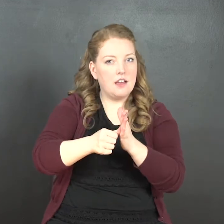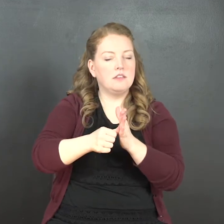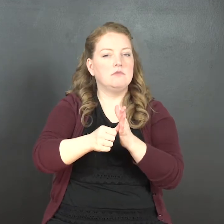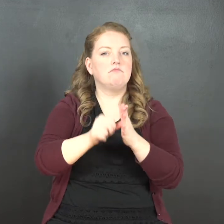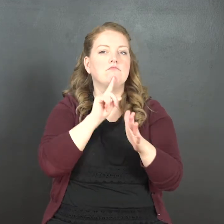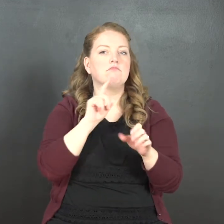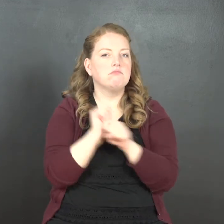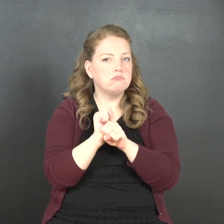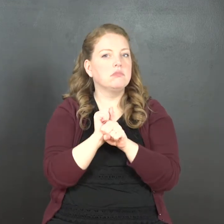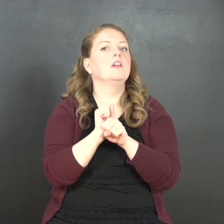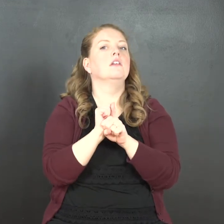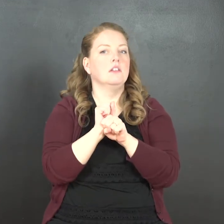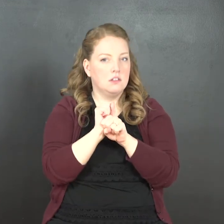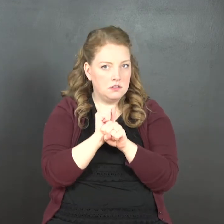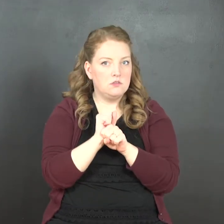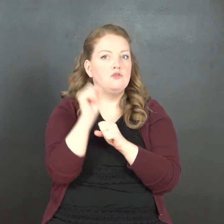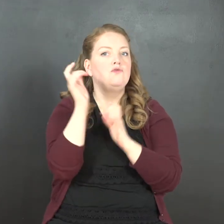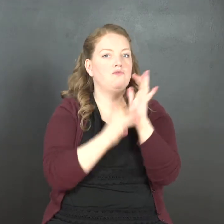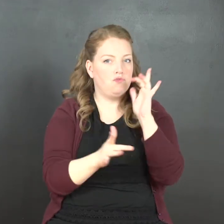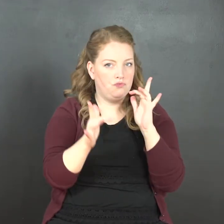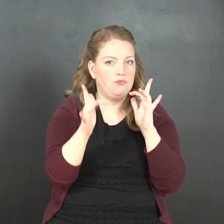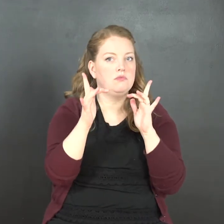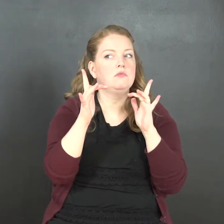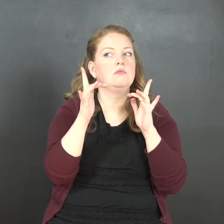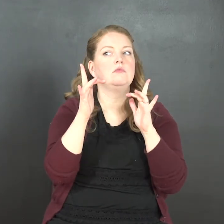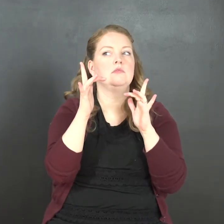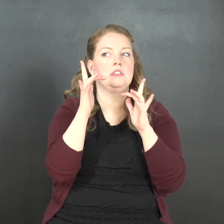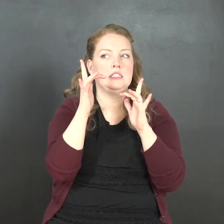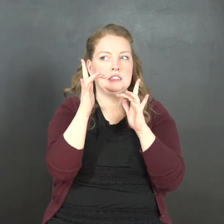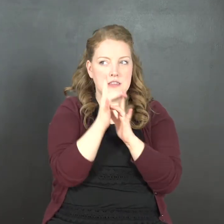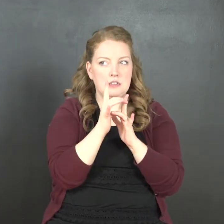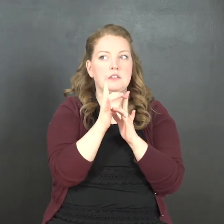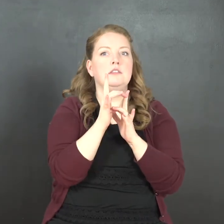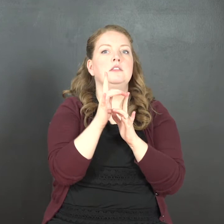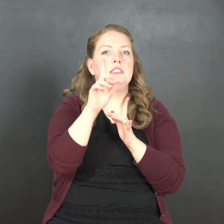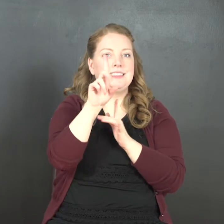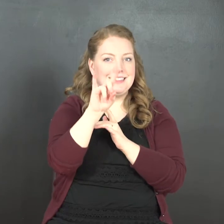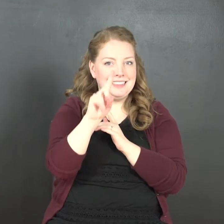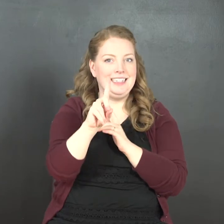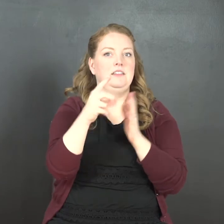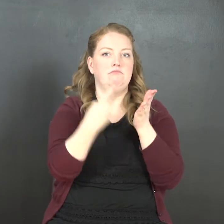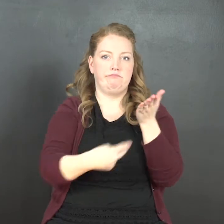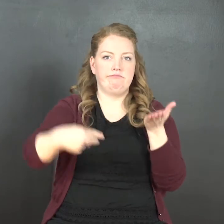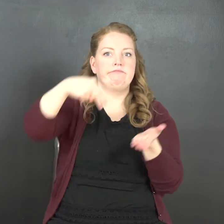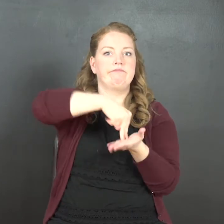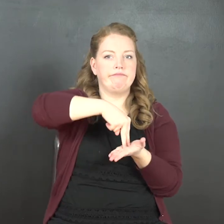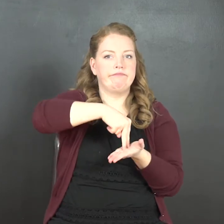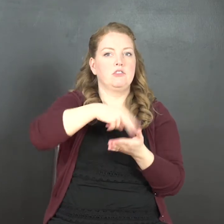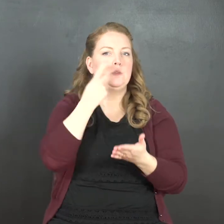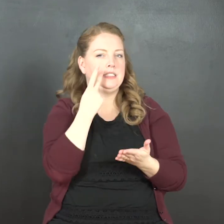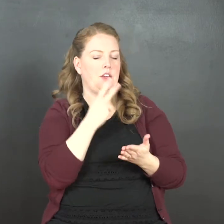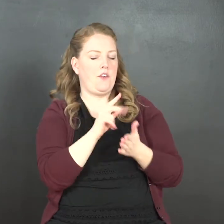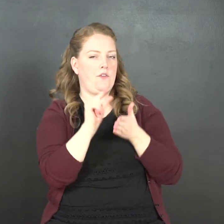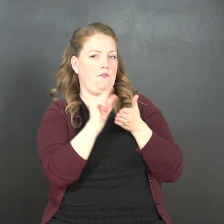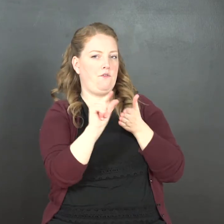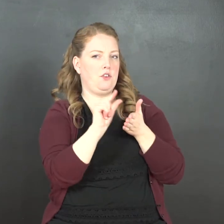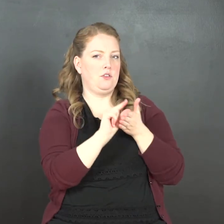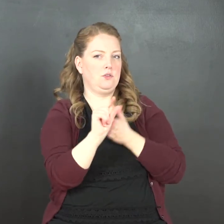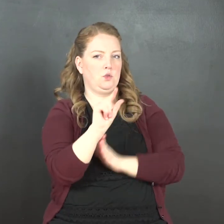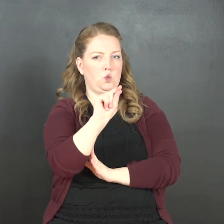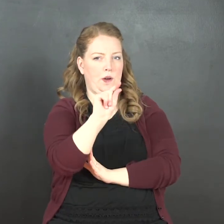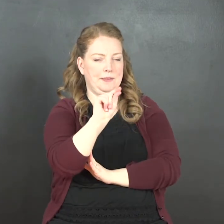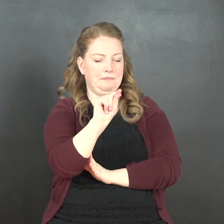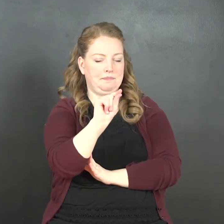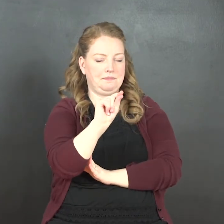this ringing affirmation that he gives us at the end of the section that we're looking at. In fact, look at verse 20 with me of the text.